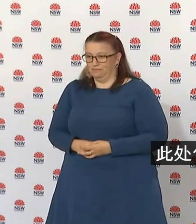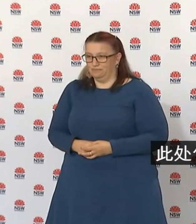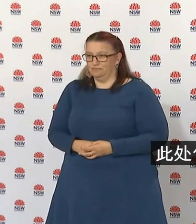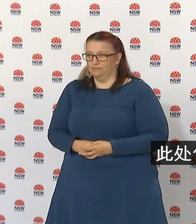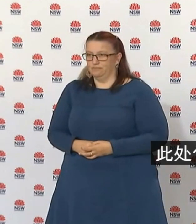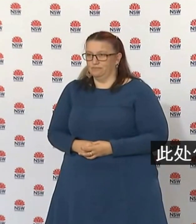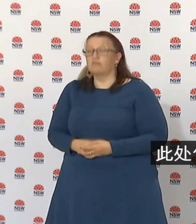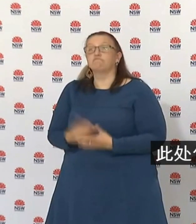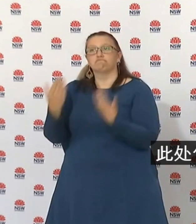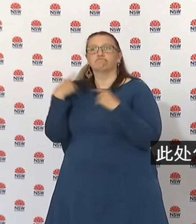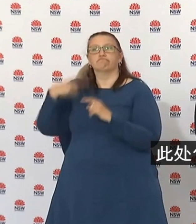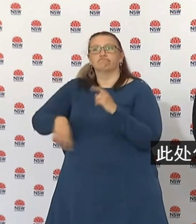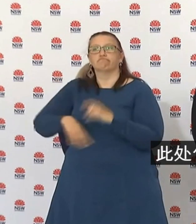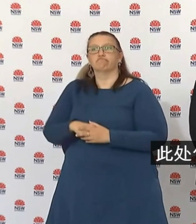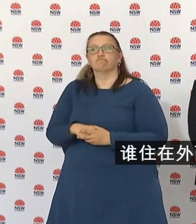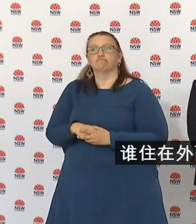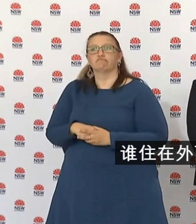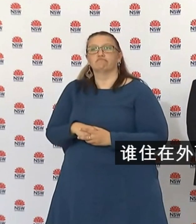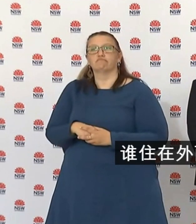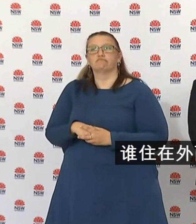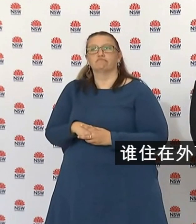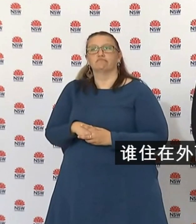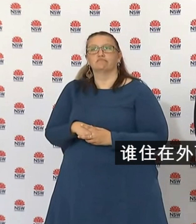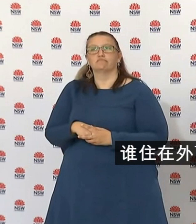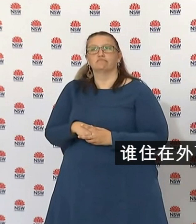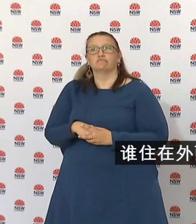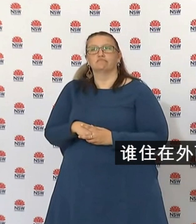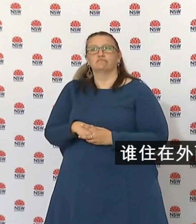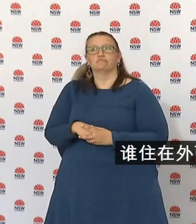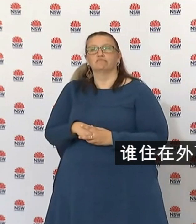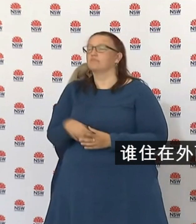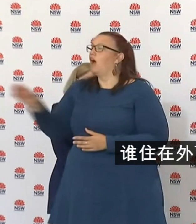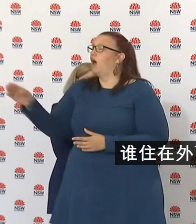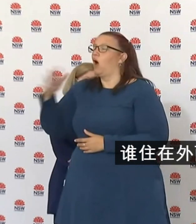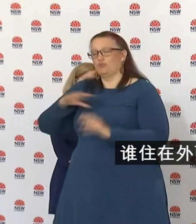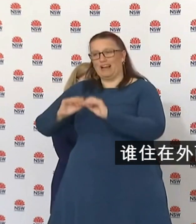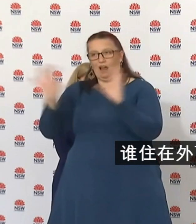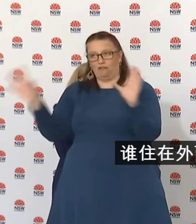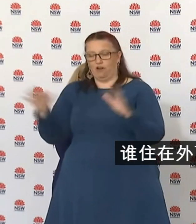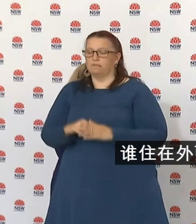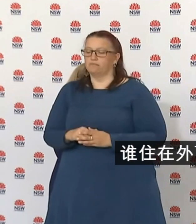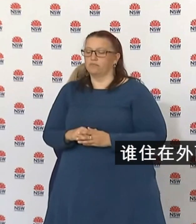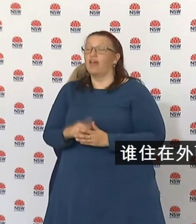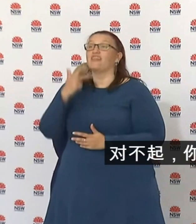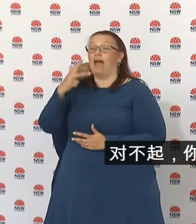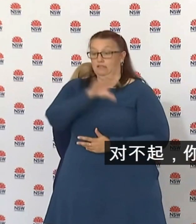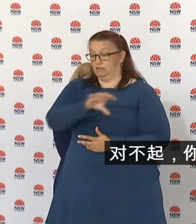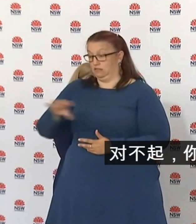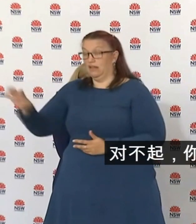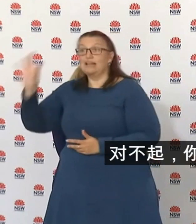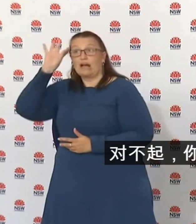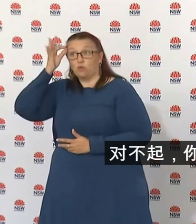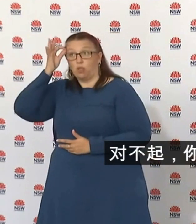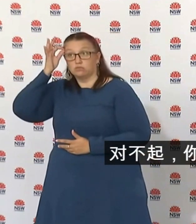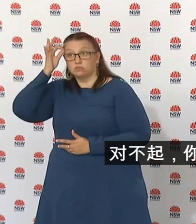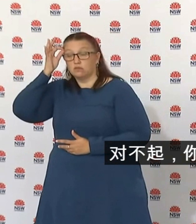The rules here, contained here, apply for people who live outside but work inside the LGAs of concern? As in which